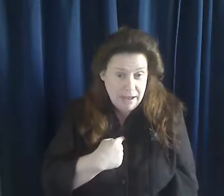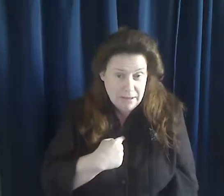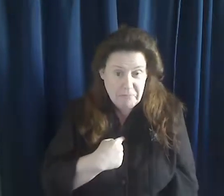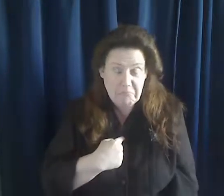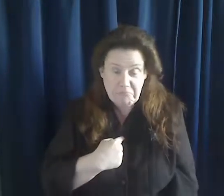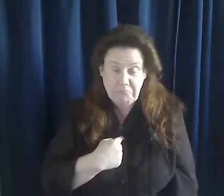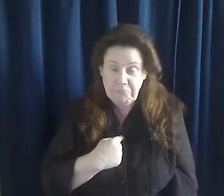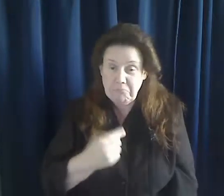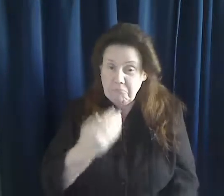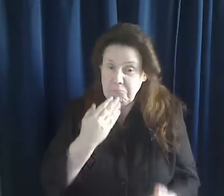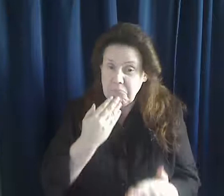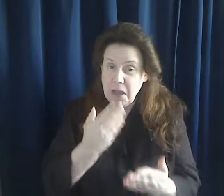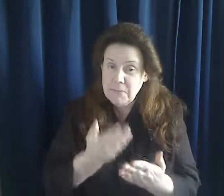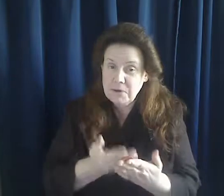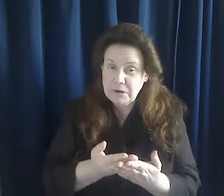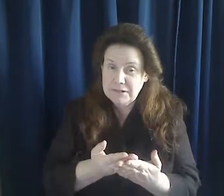I? I'm good.